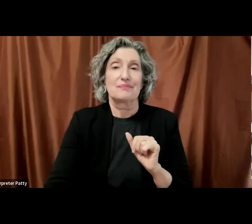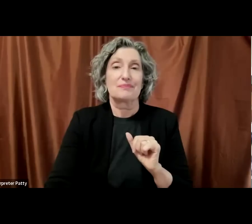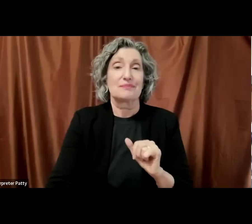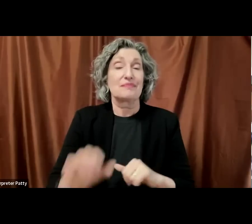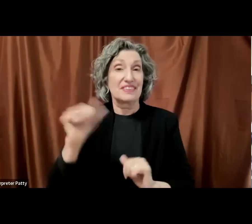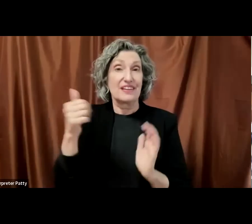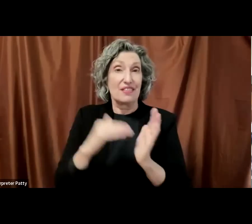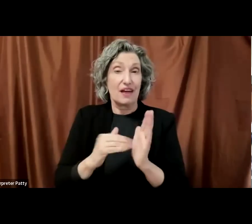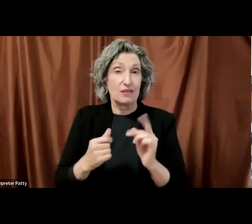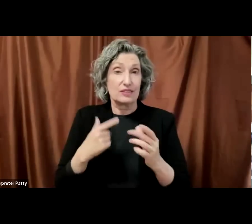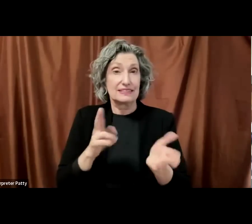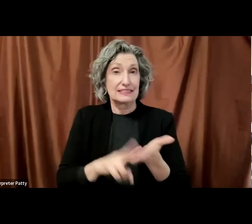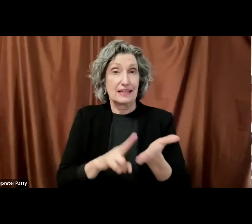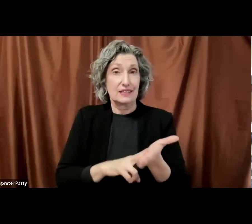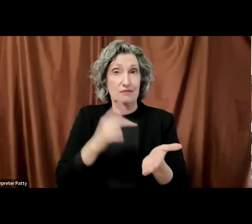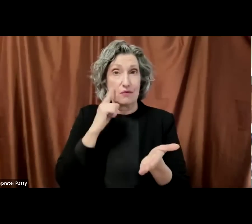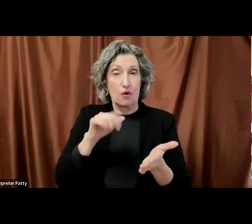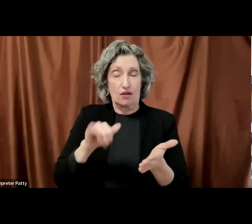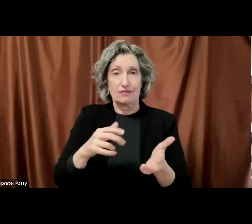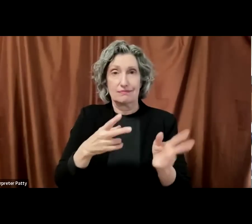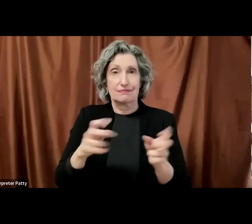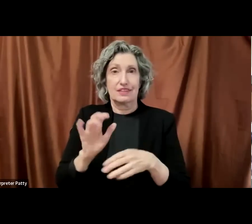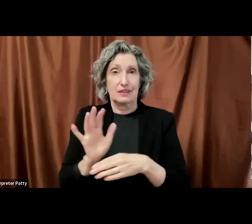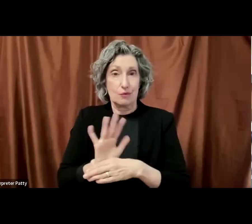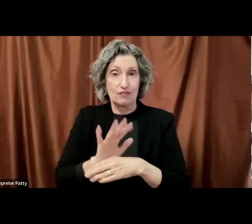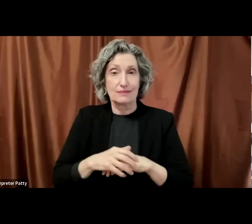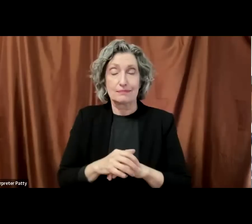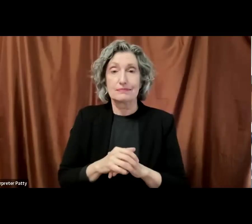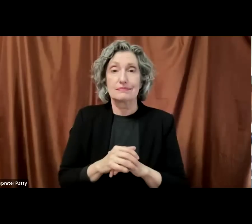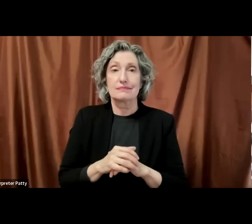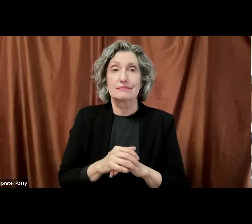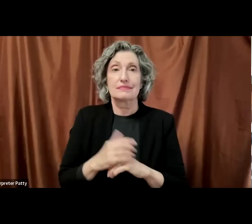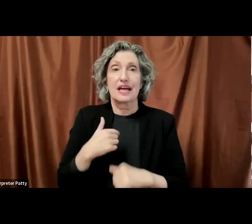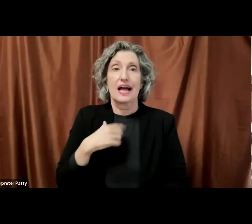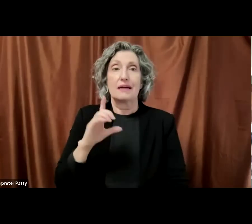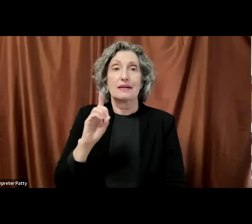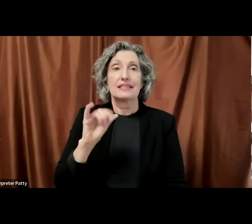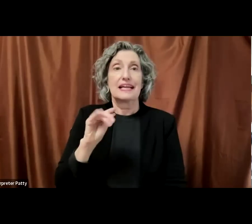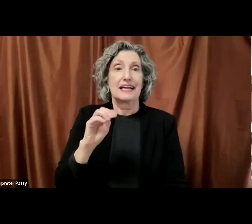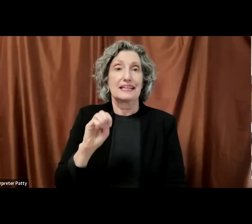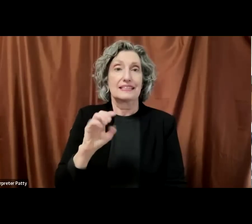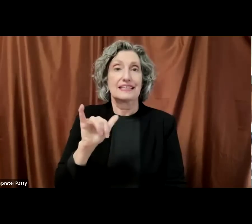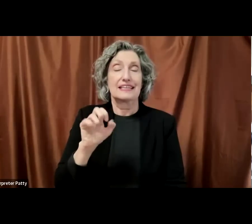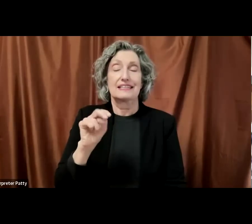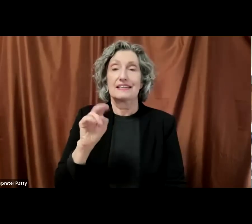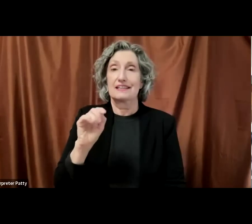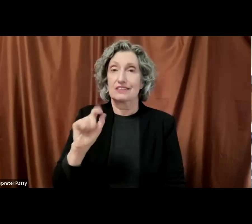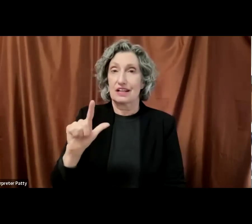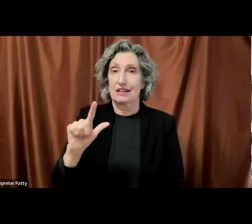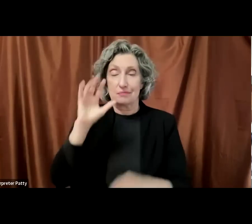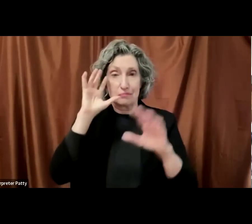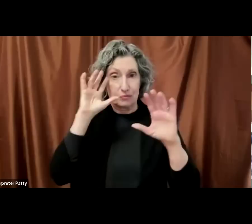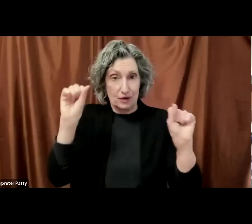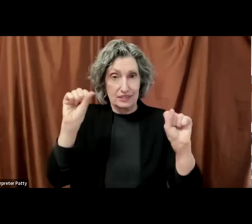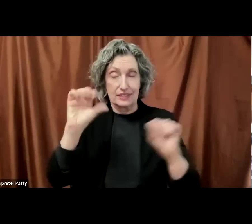and participation. So thank you for joining. I'm Diane Yentel. I'm President and CEO of the National Council of